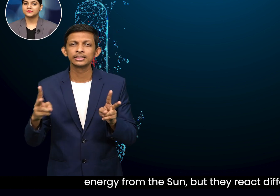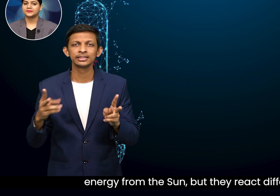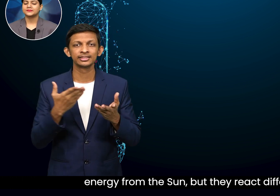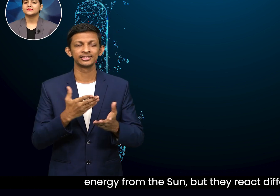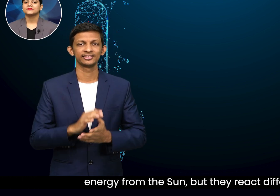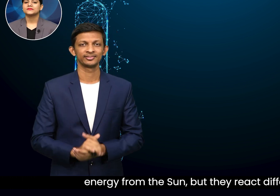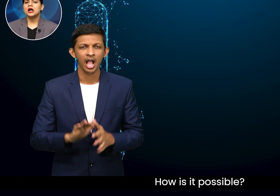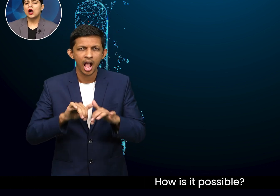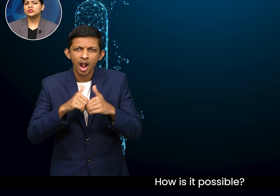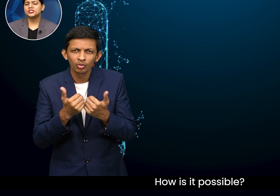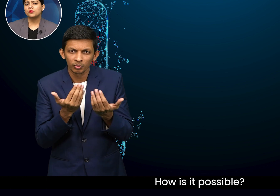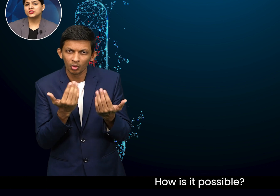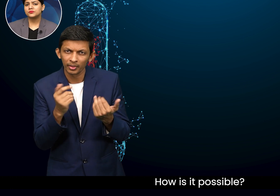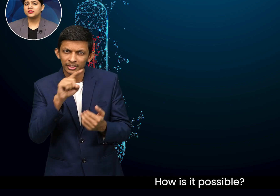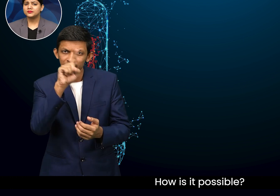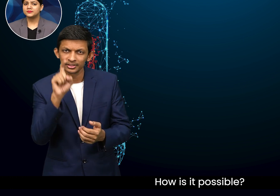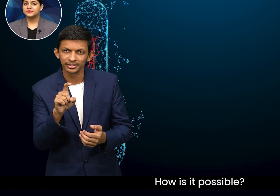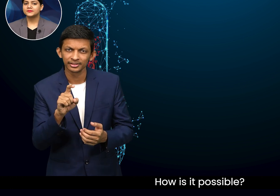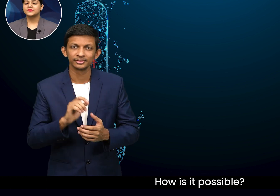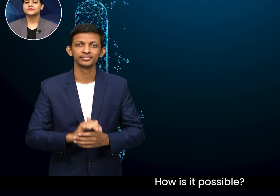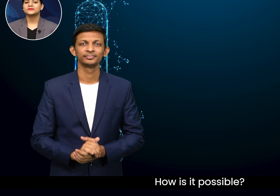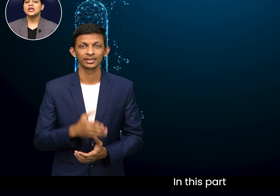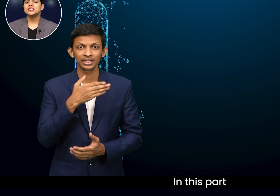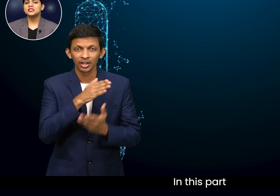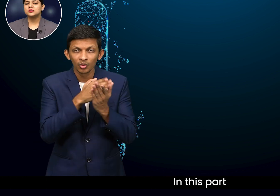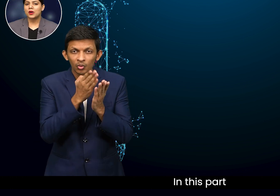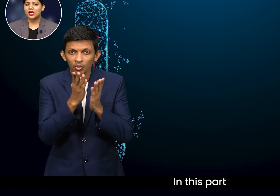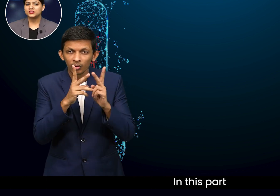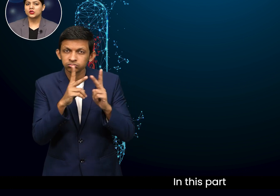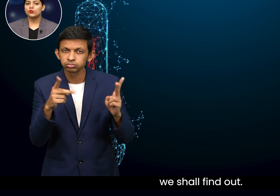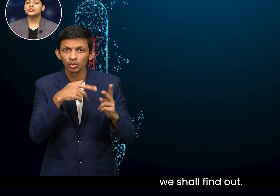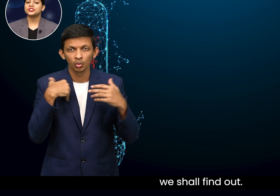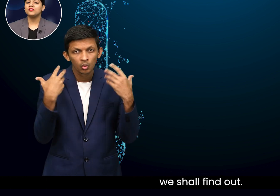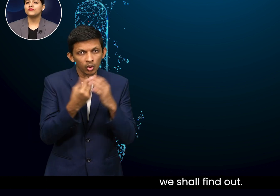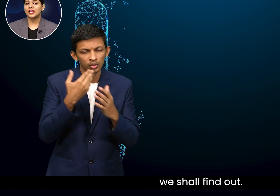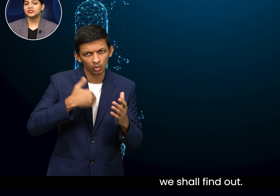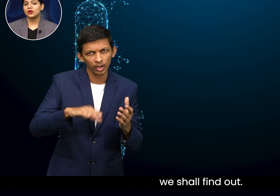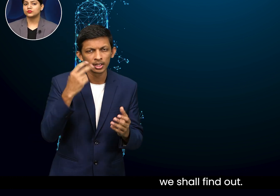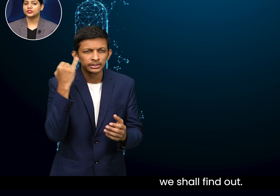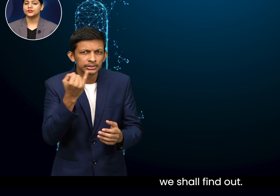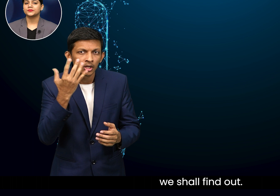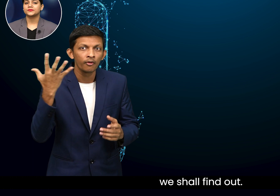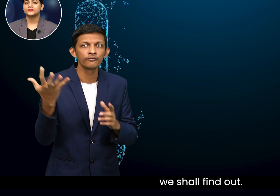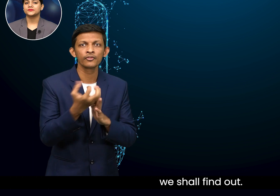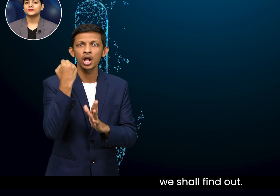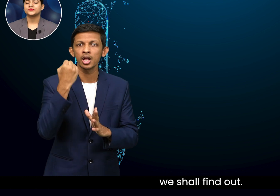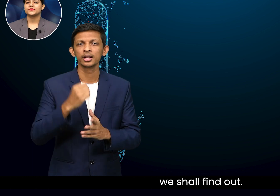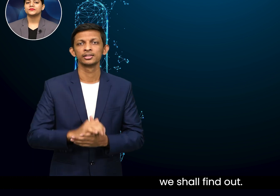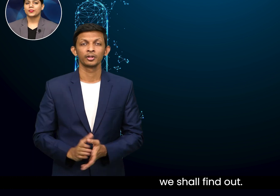differently. How is it possible? In this part, we shall find out.